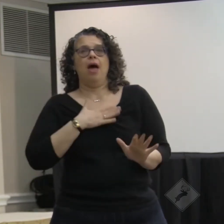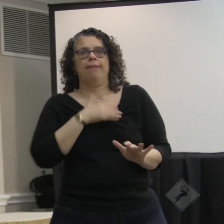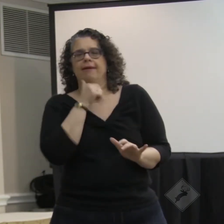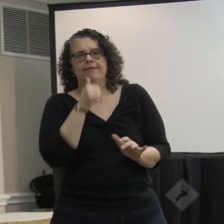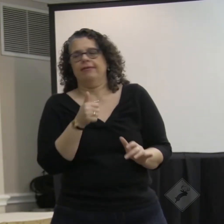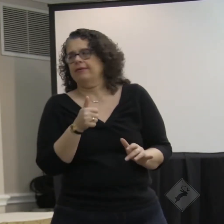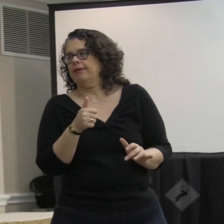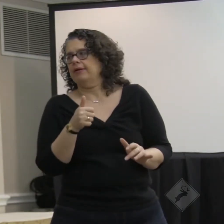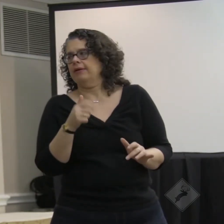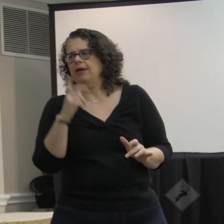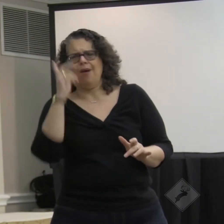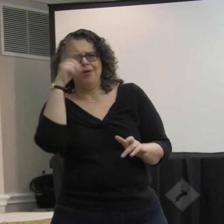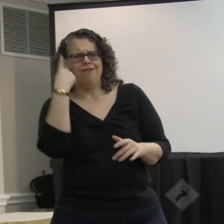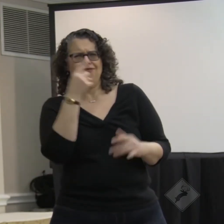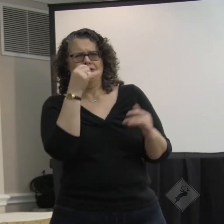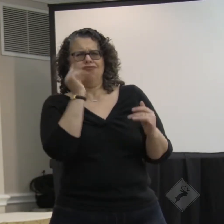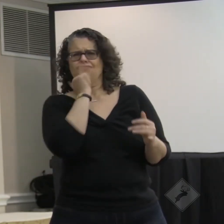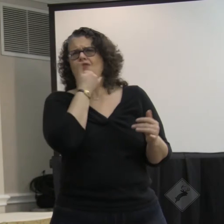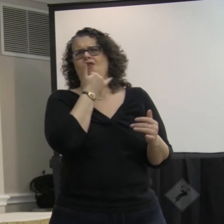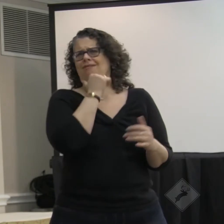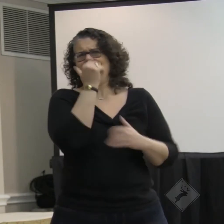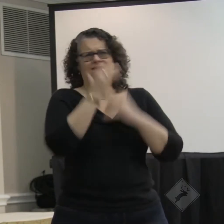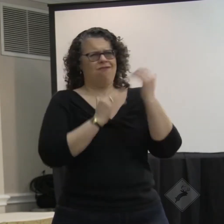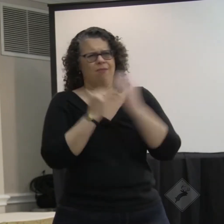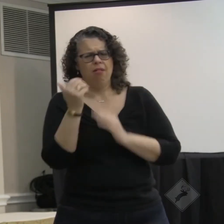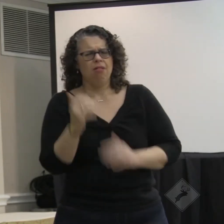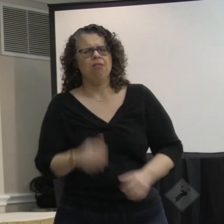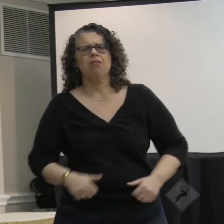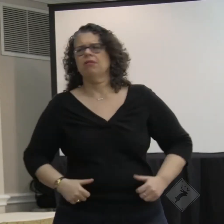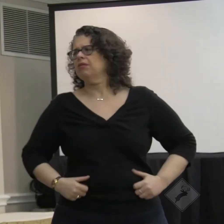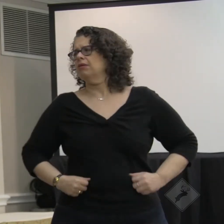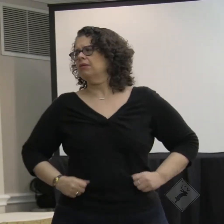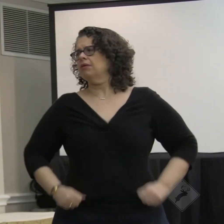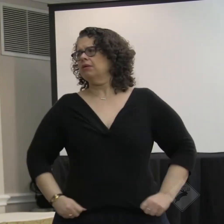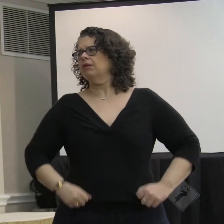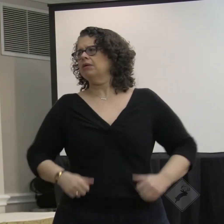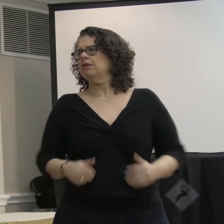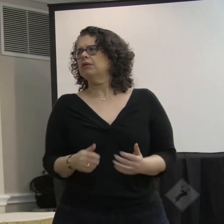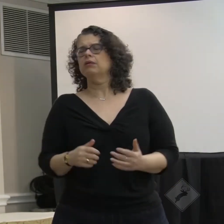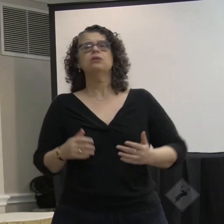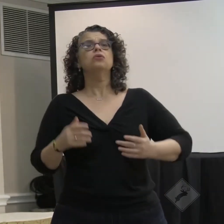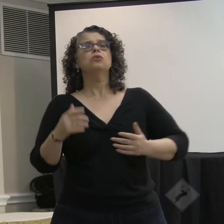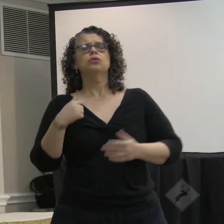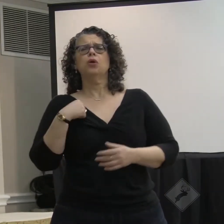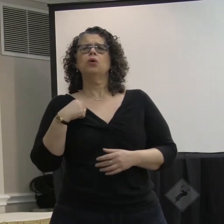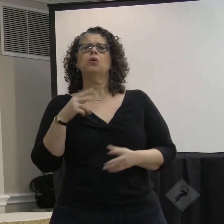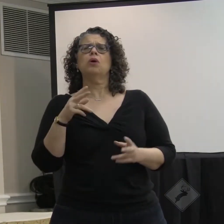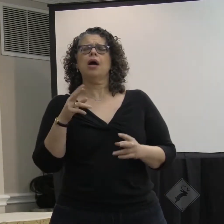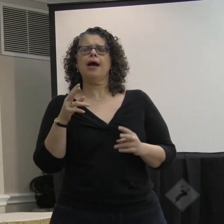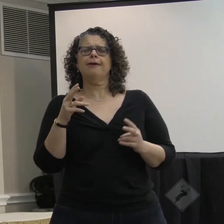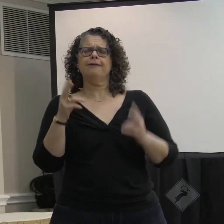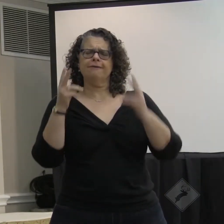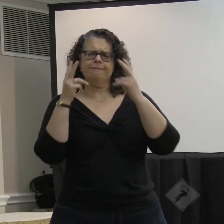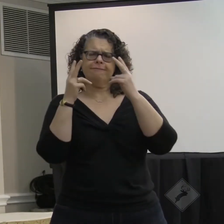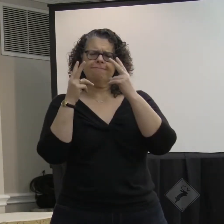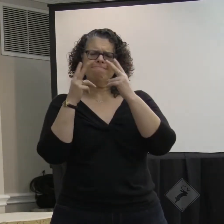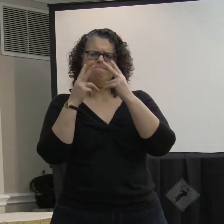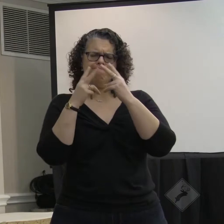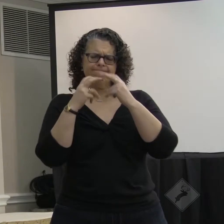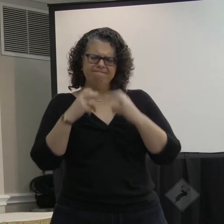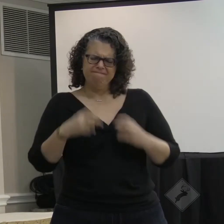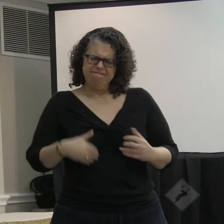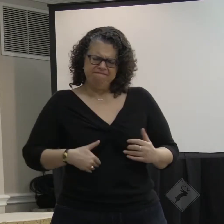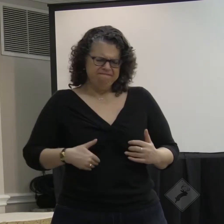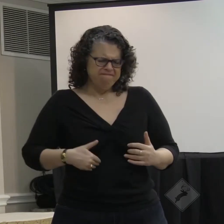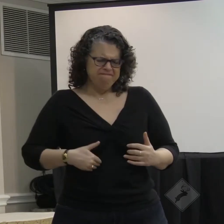have looked, completely wrong and uncomfortable. So I judged by my feelings. It just didn't feel